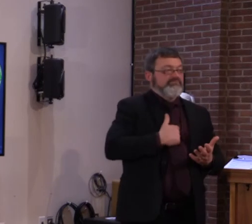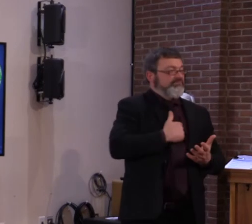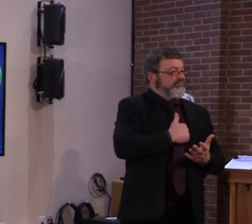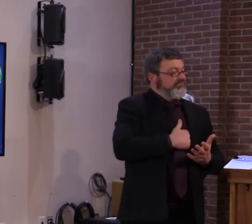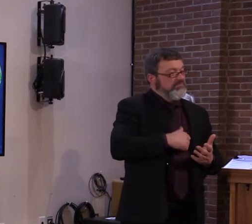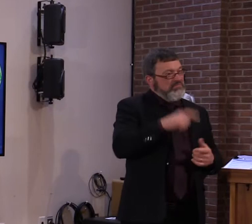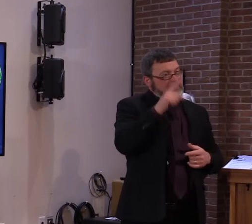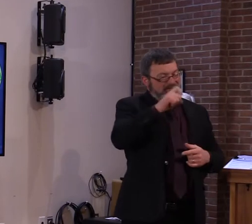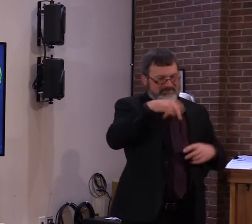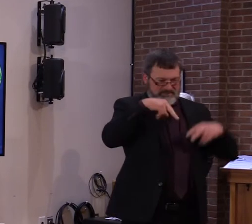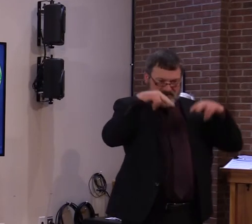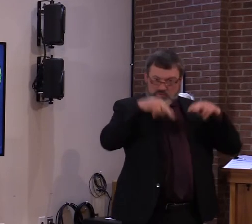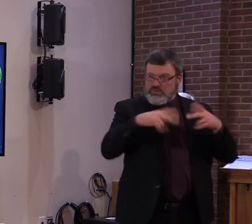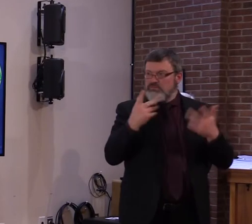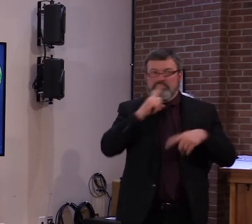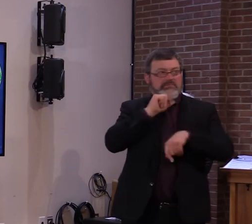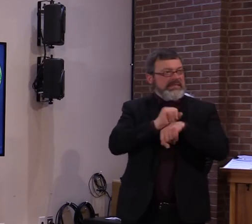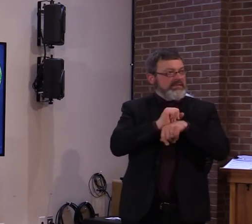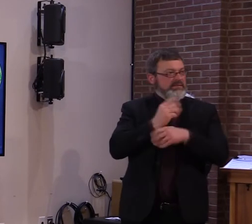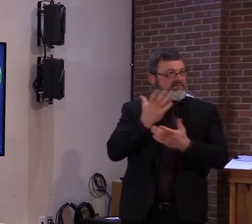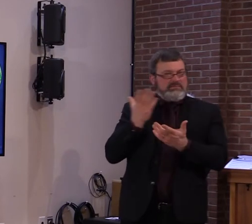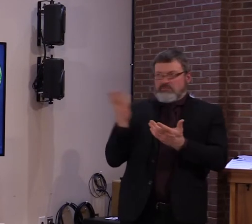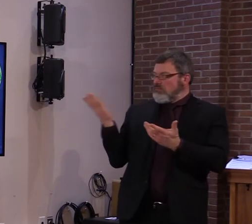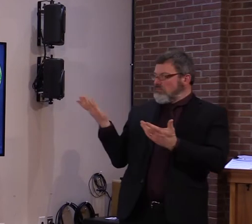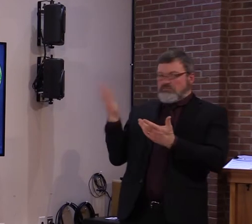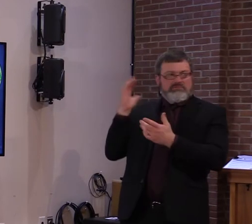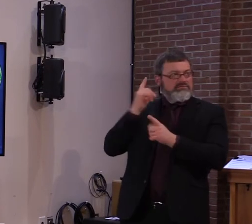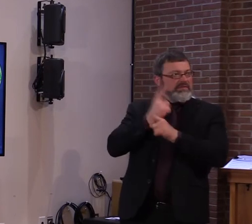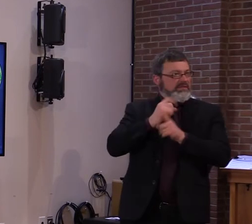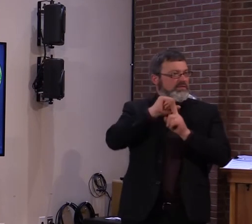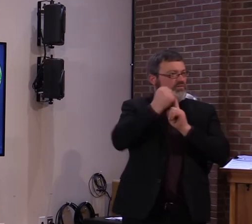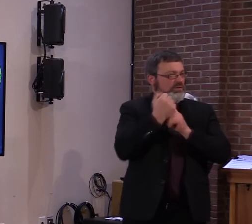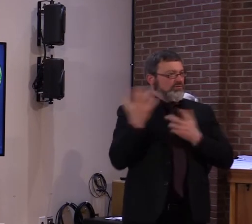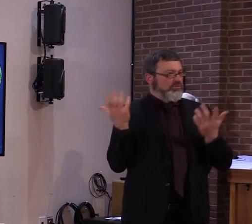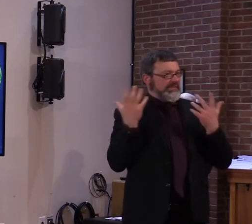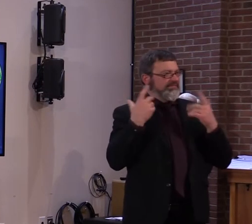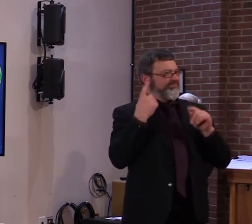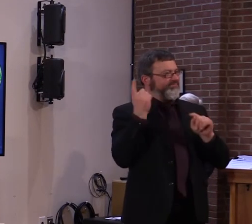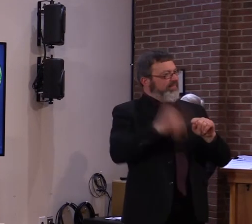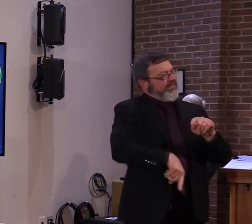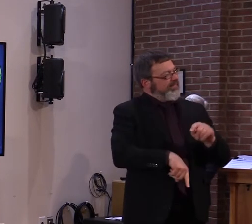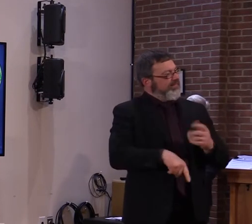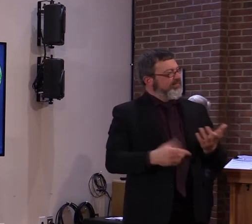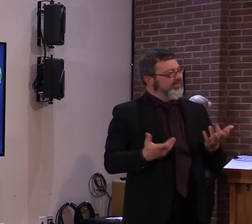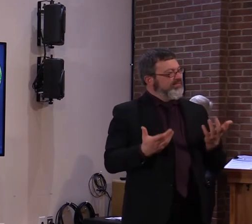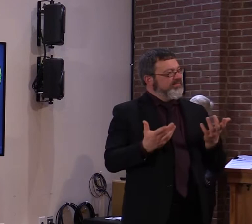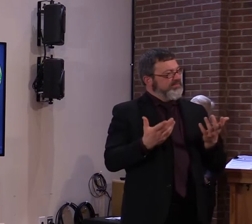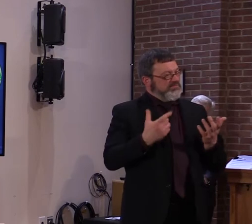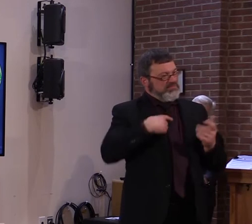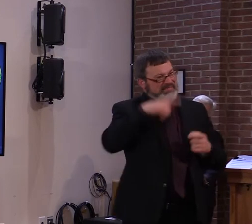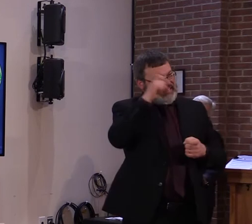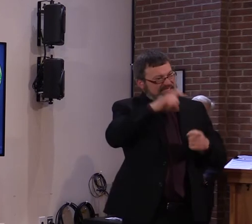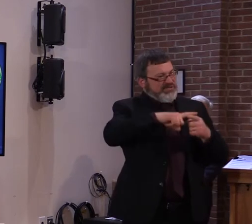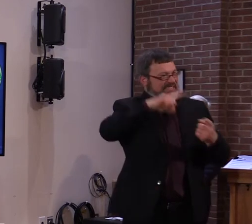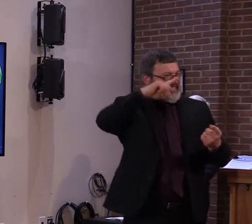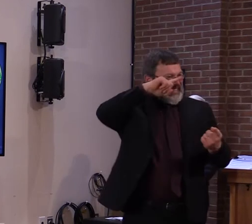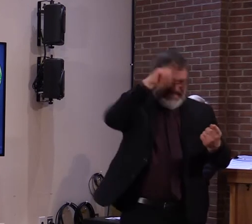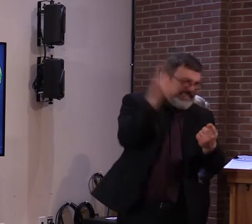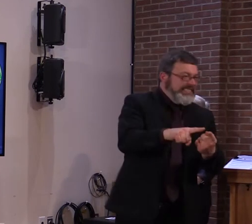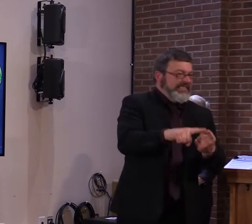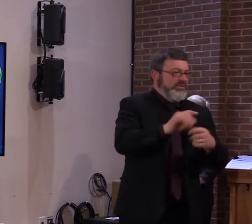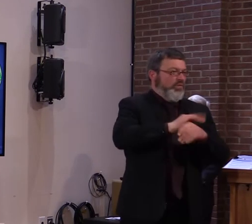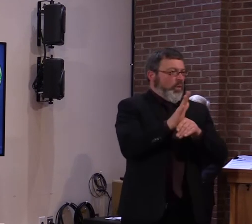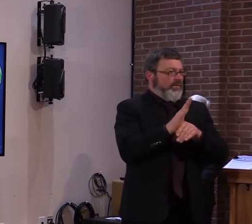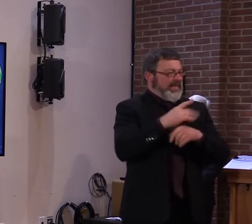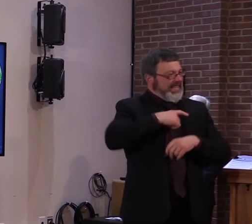further spread and tragedy. I have two things I'd like to end with, first of which I'll call a reality